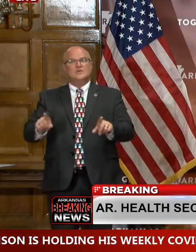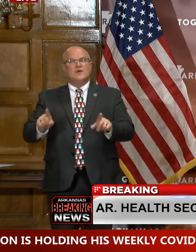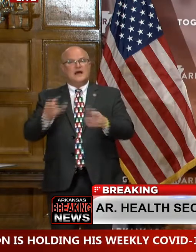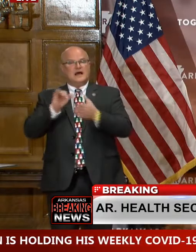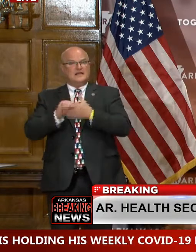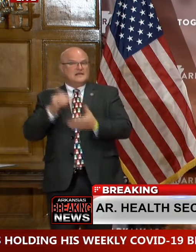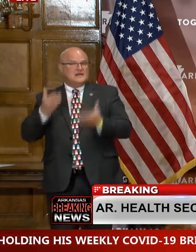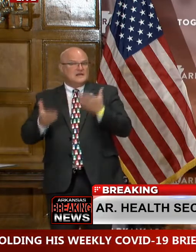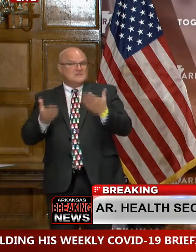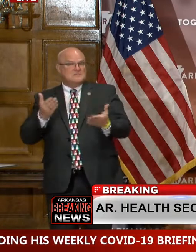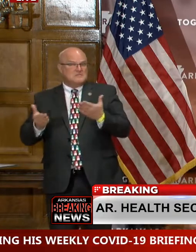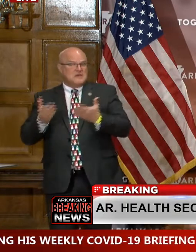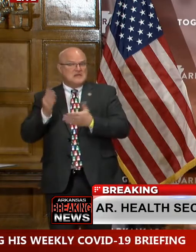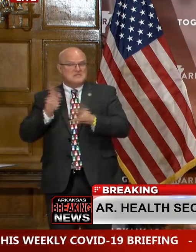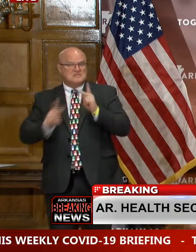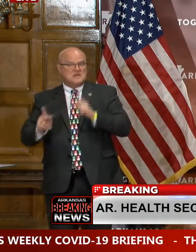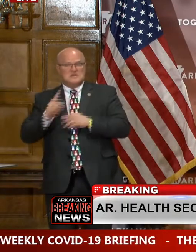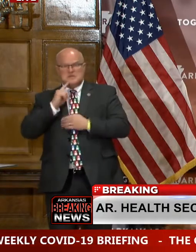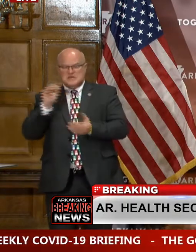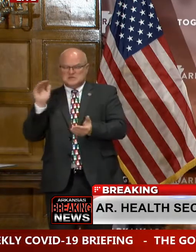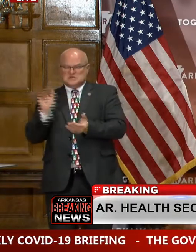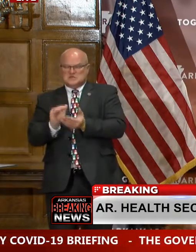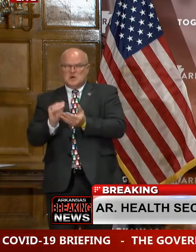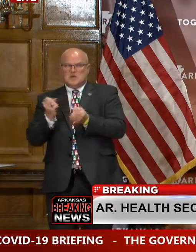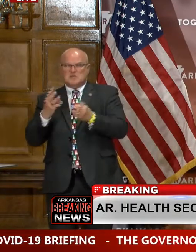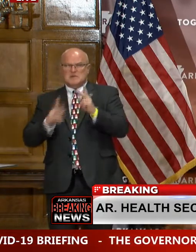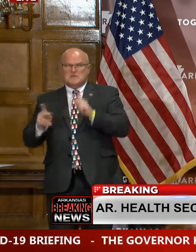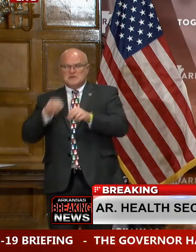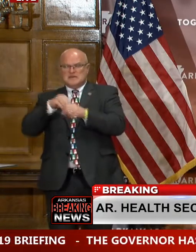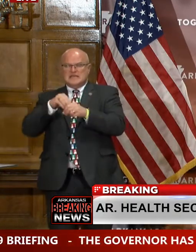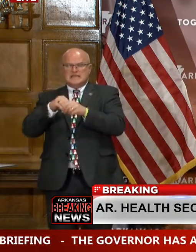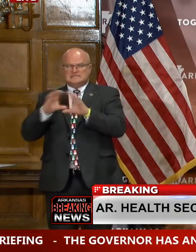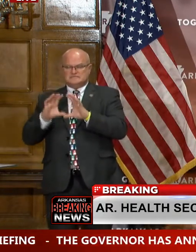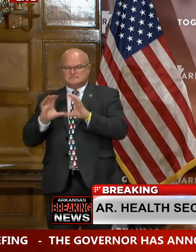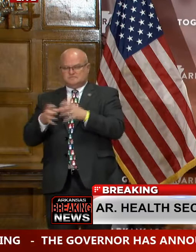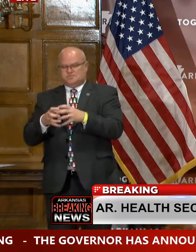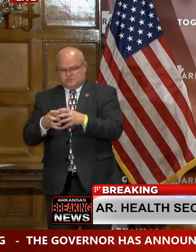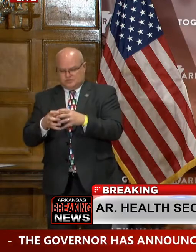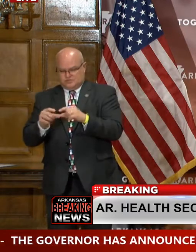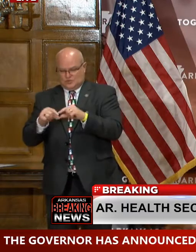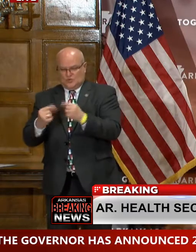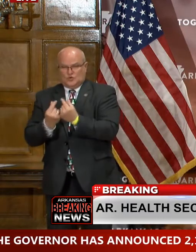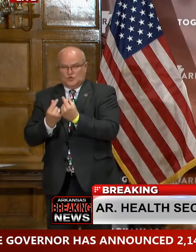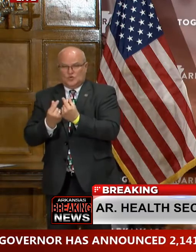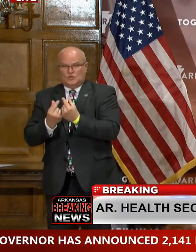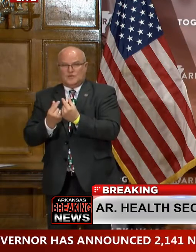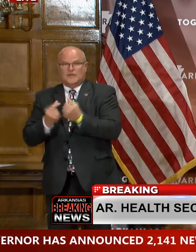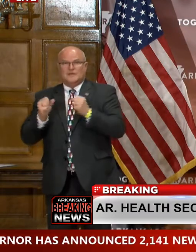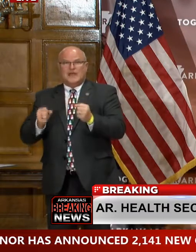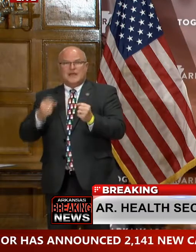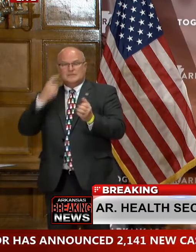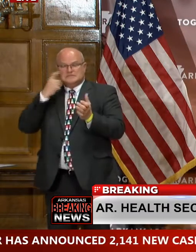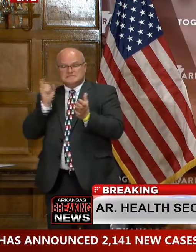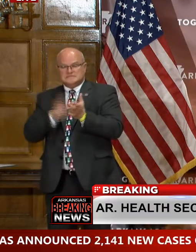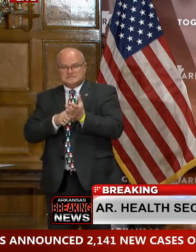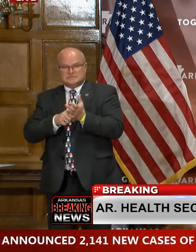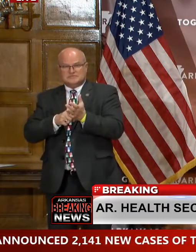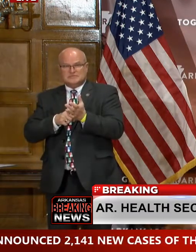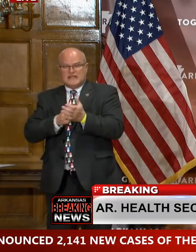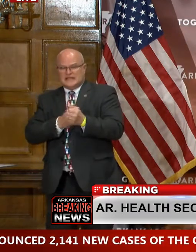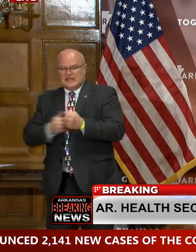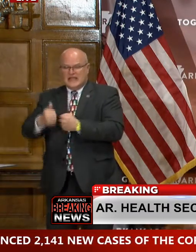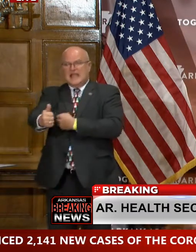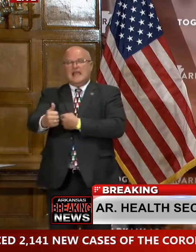that may appear to some to be a small amount within a congregate housing setting, being able to get in front of